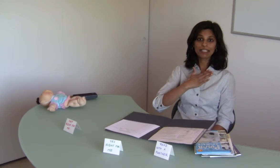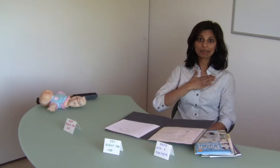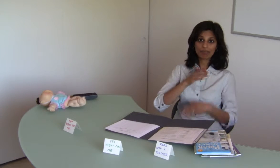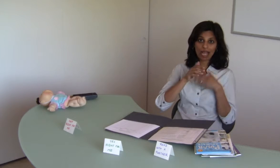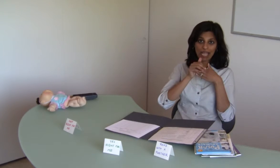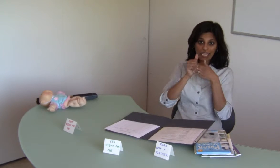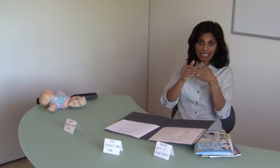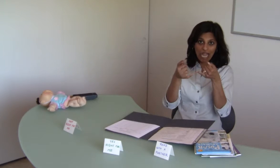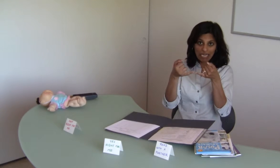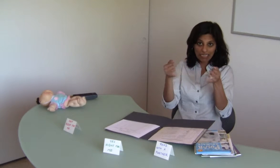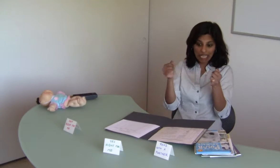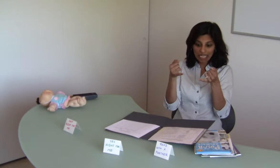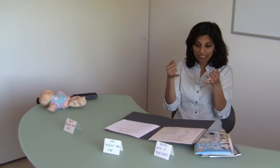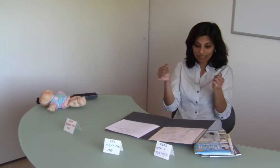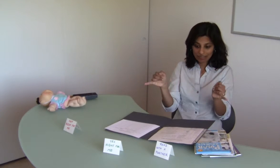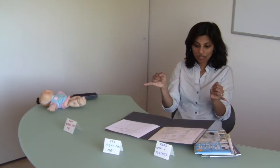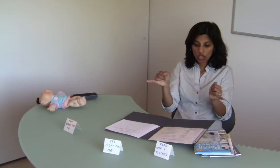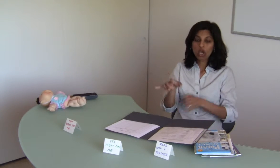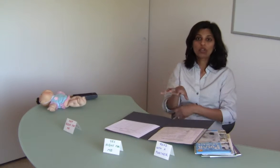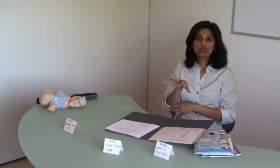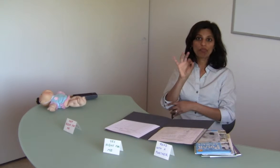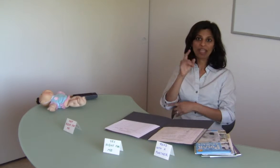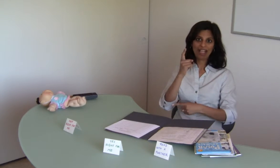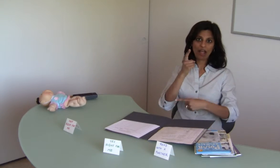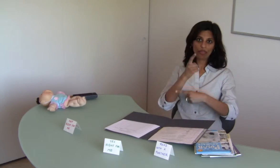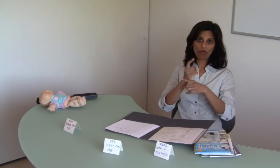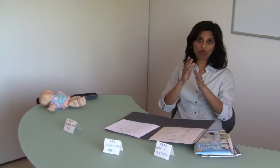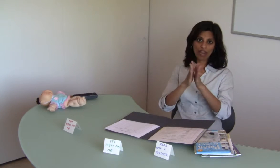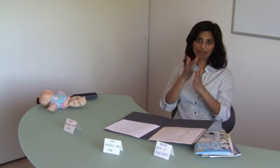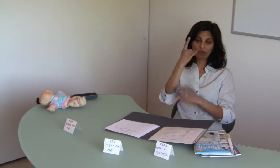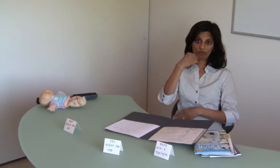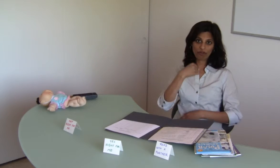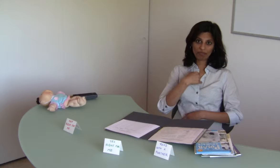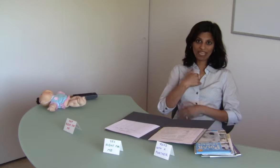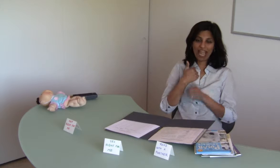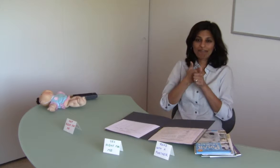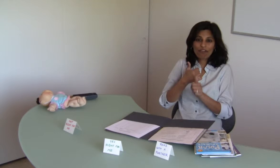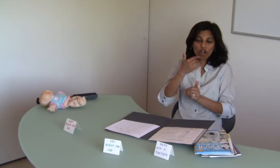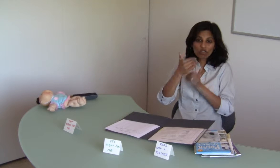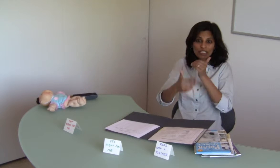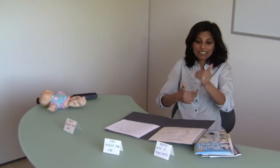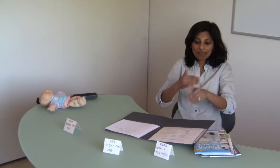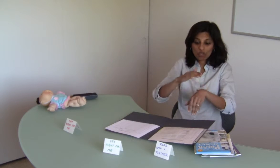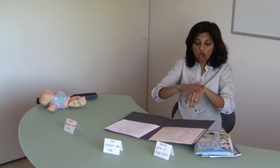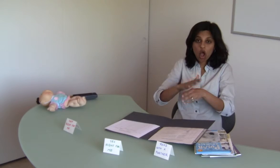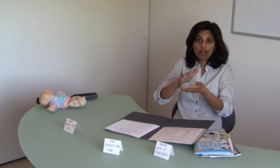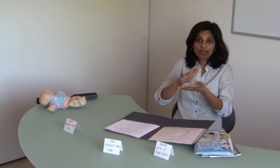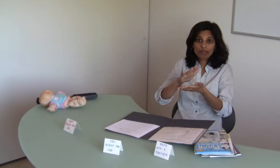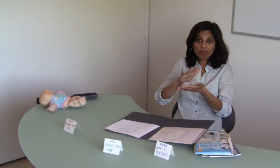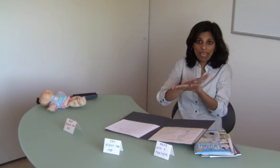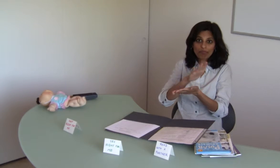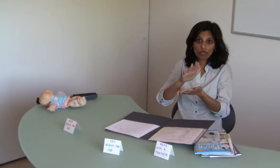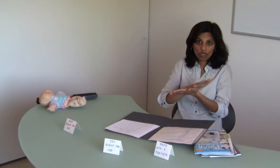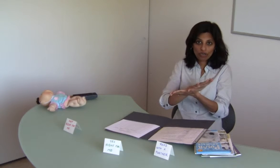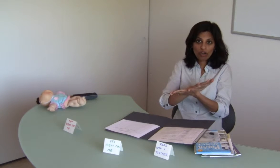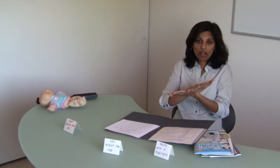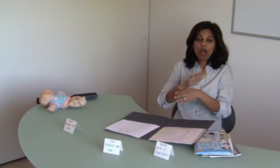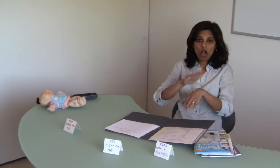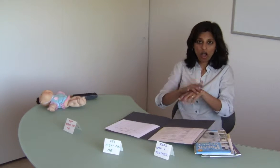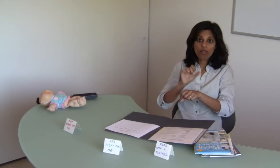find my guidelines to pick the right book for me and follow the steps on the paper, on